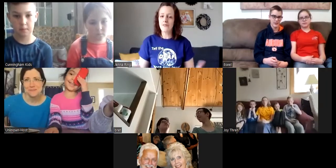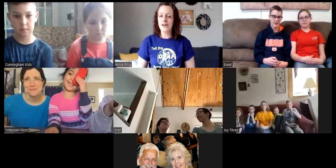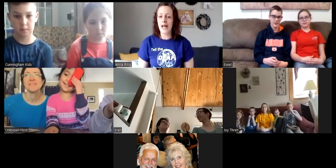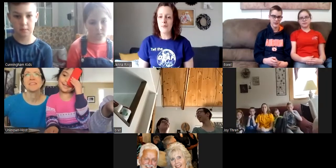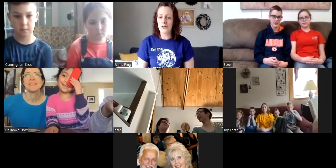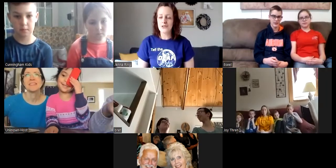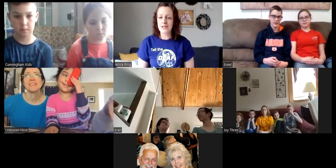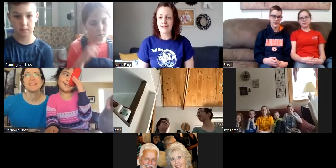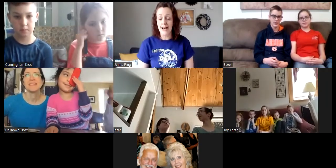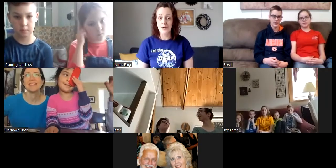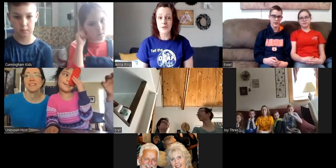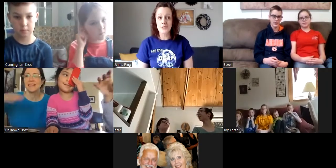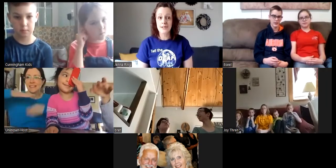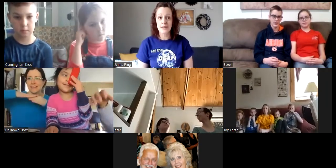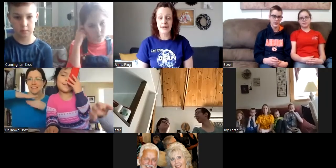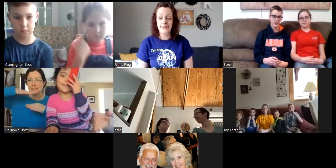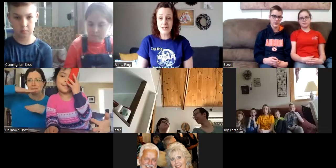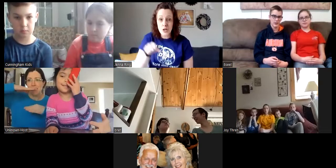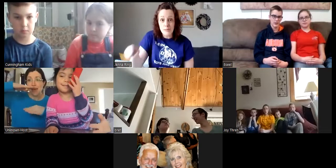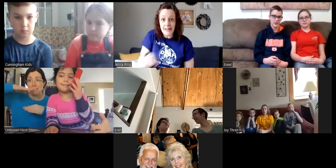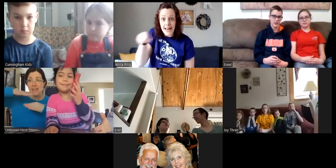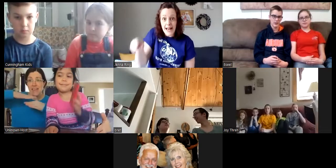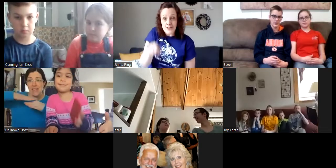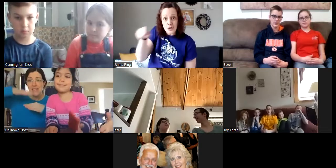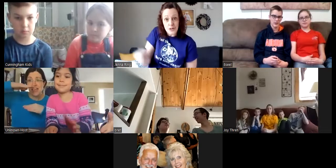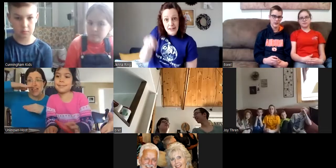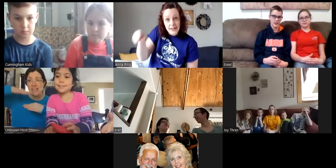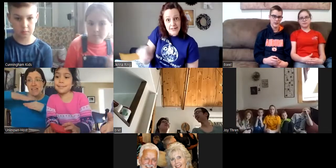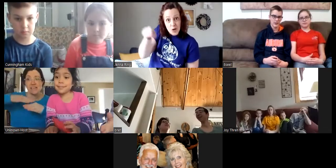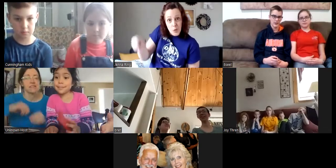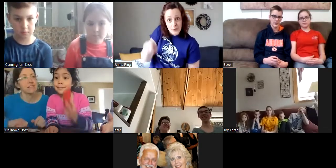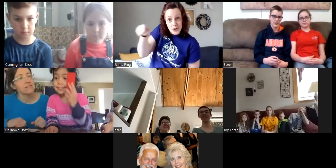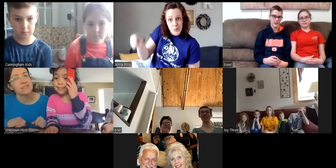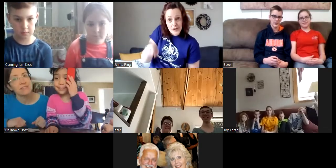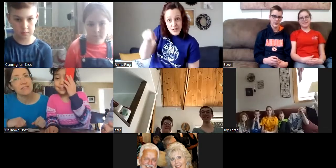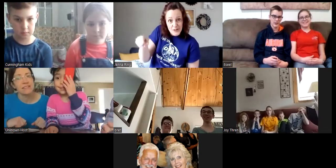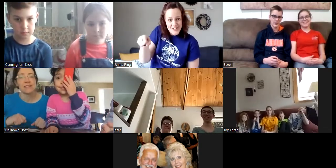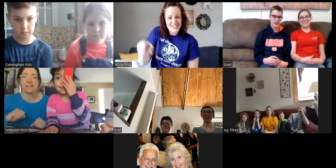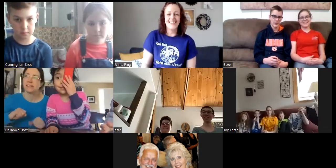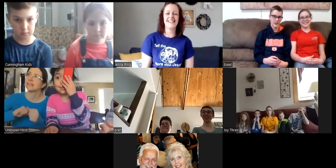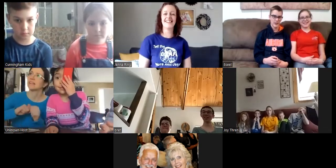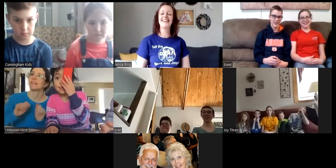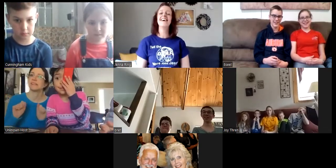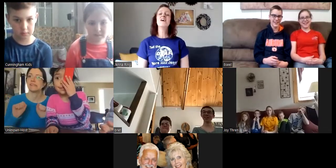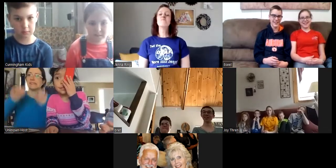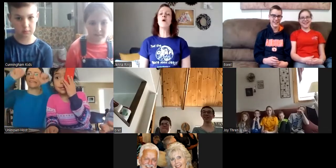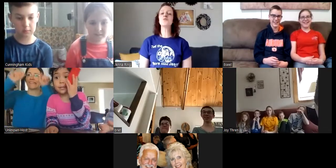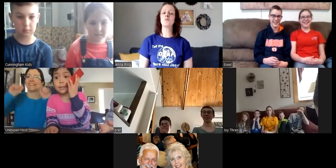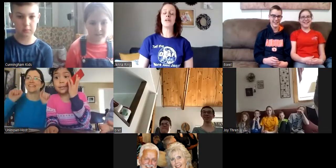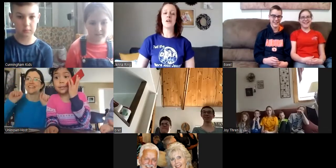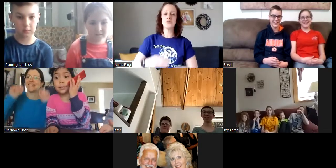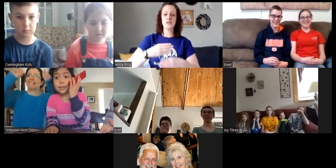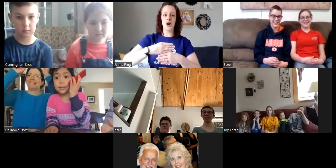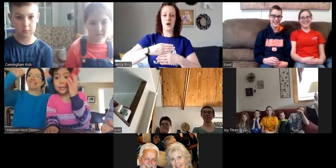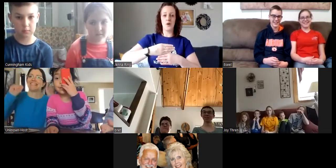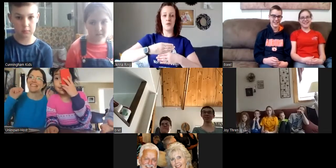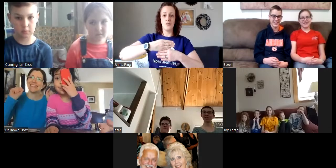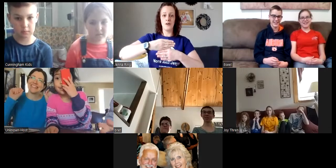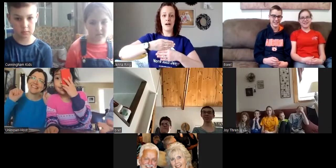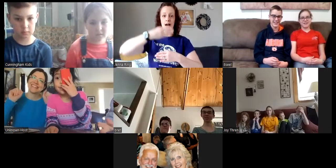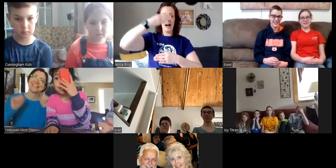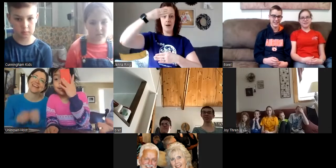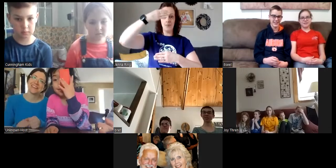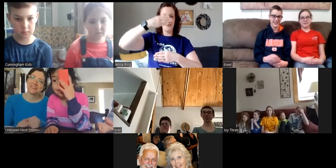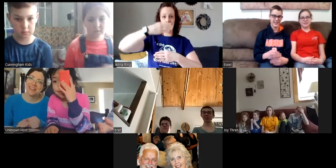average everyday person's house, unless you're me that has to go like this to open your windows, most windows